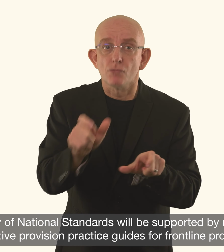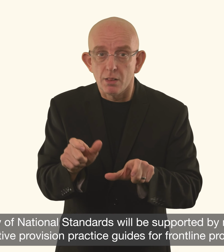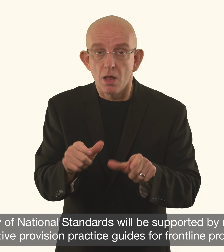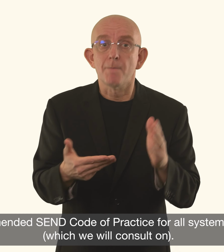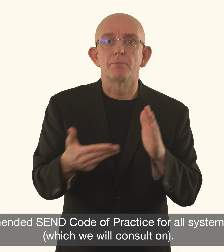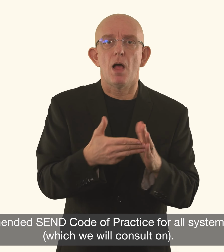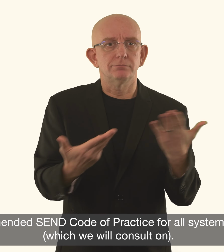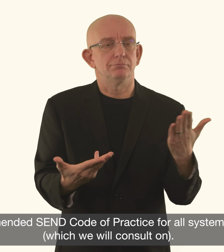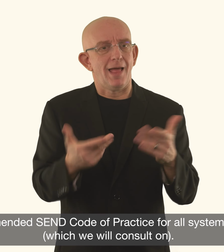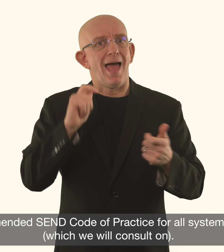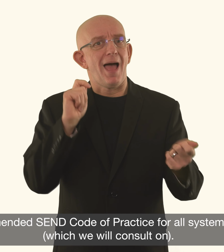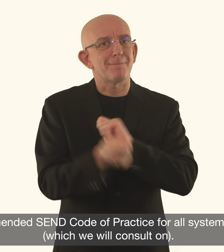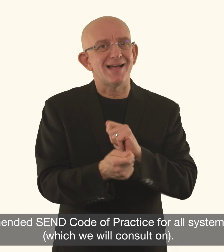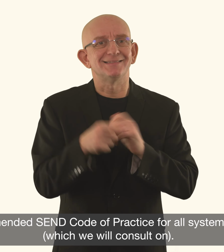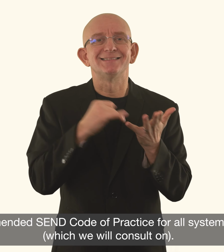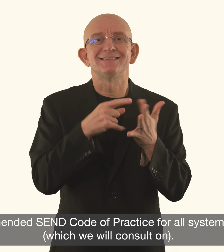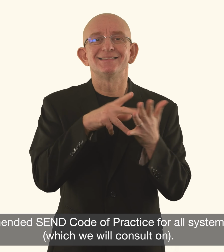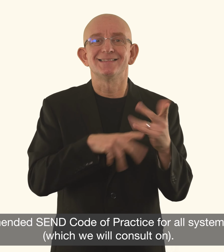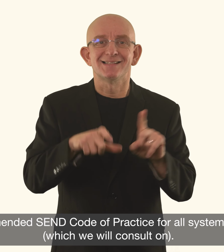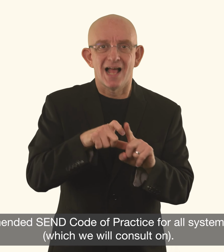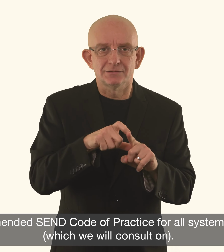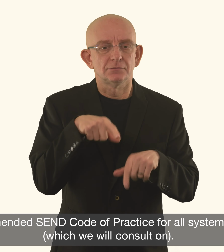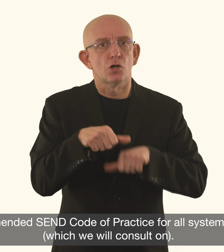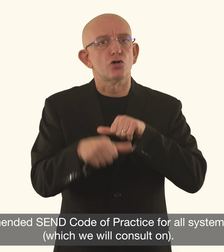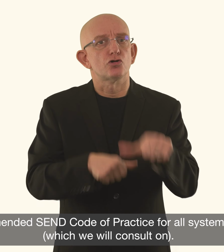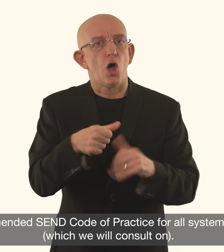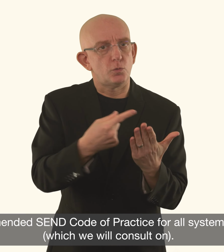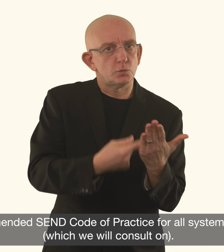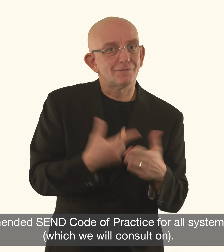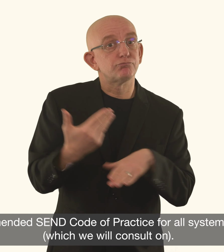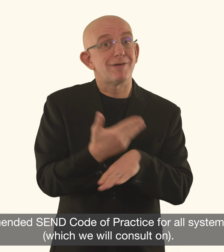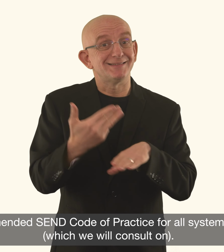And an amended SEND code of practice for all system partners, which we will consult on.